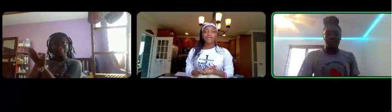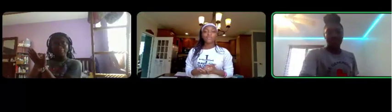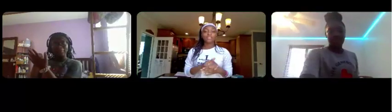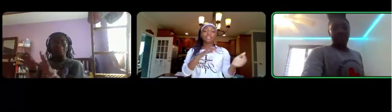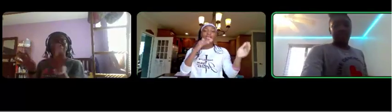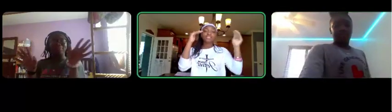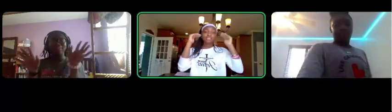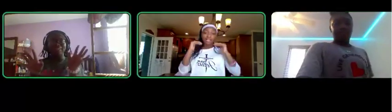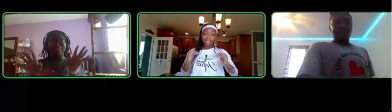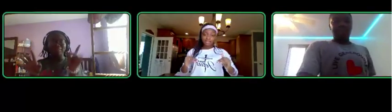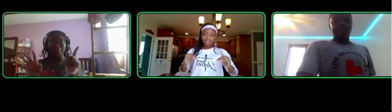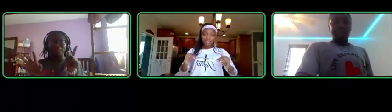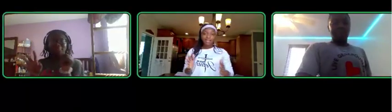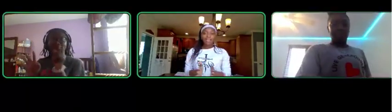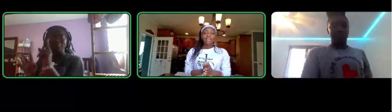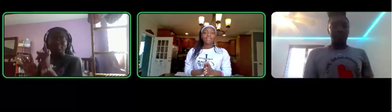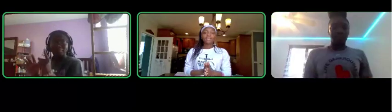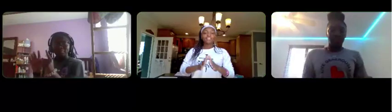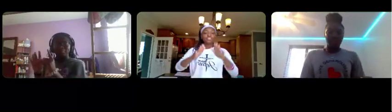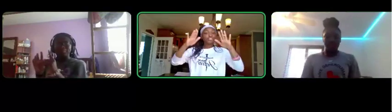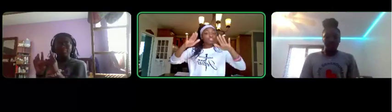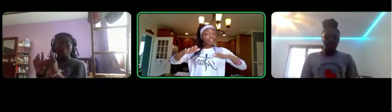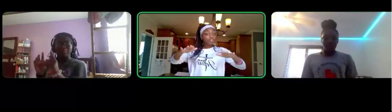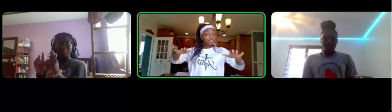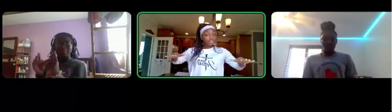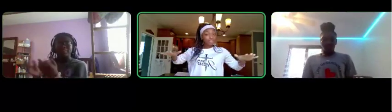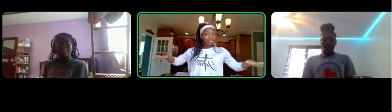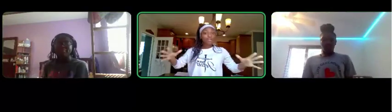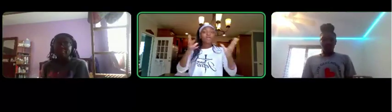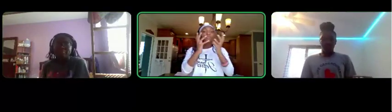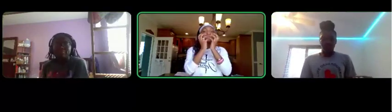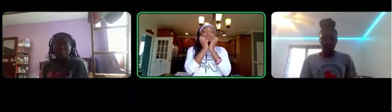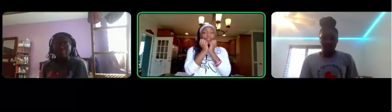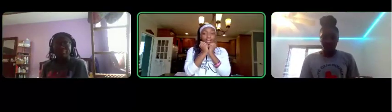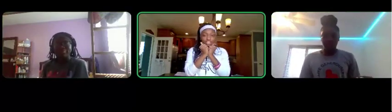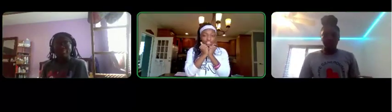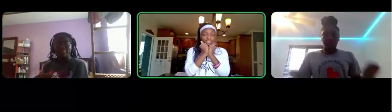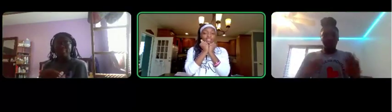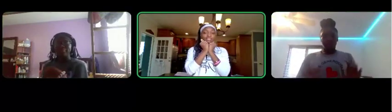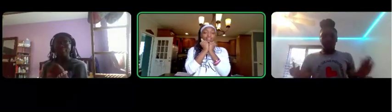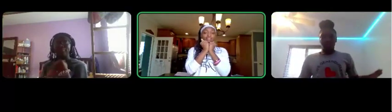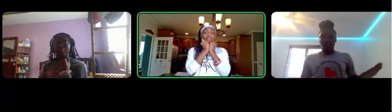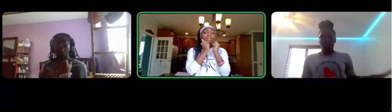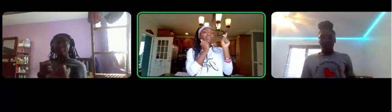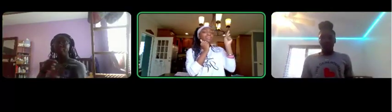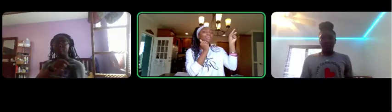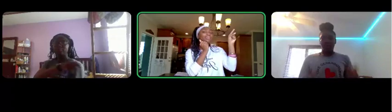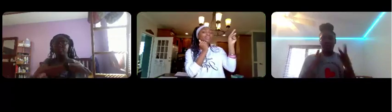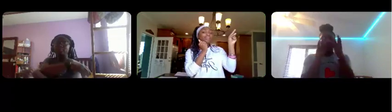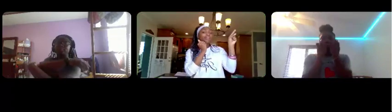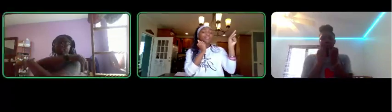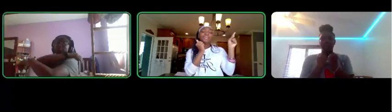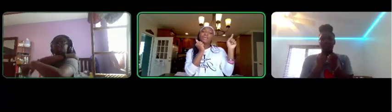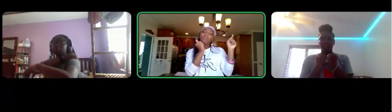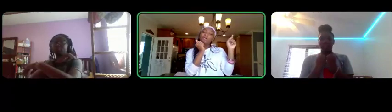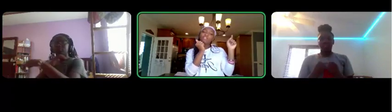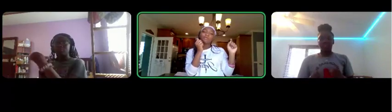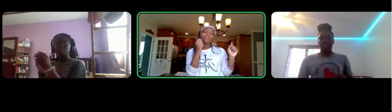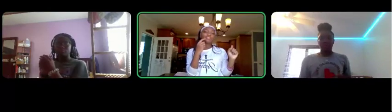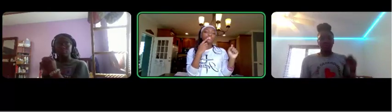Then the next line is children precious. He care much, but I'm going to change